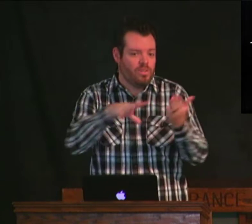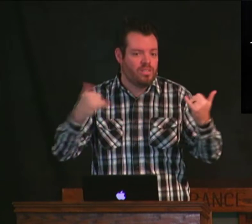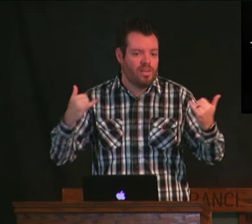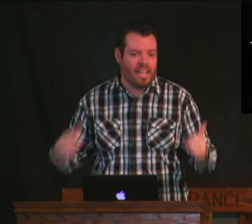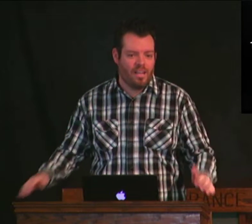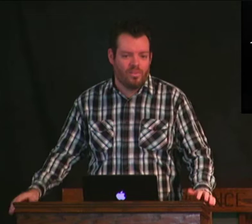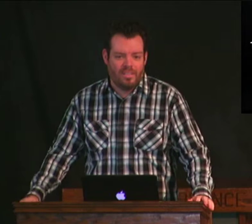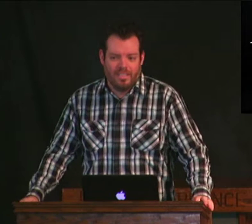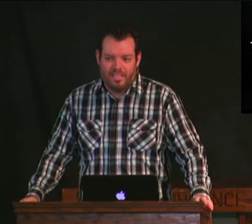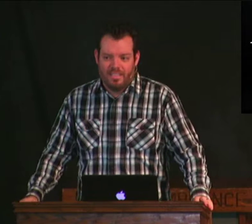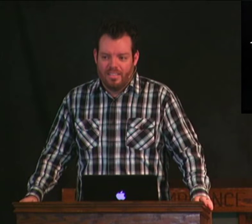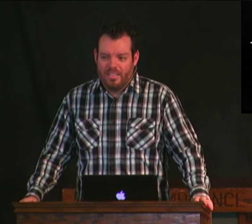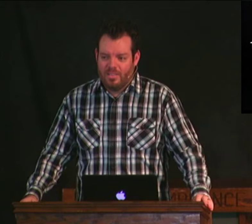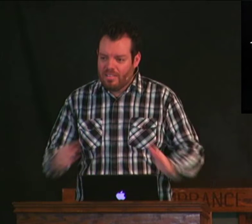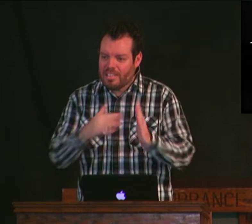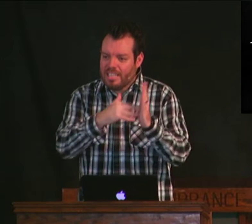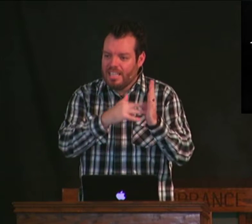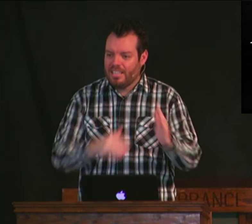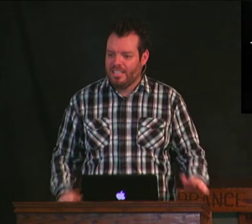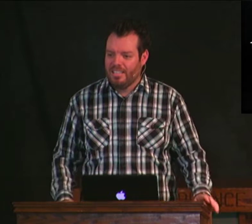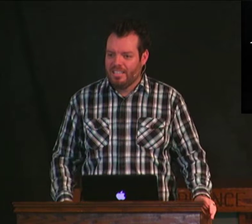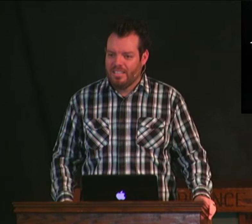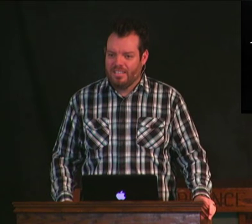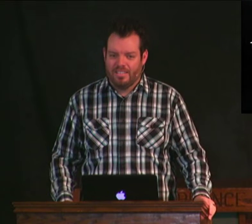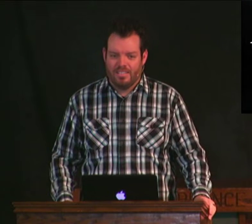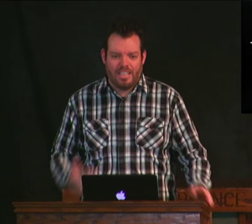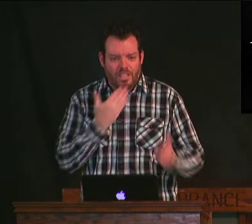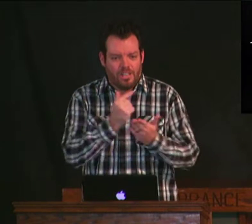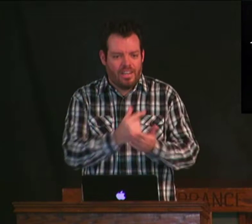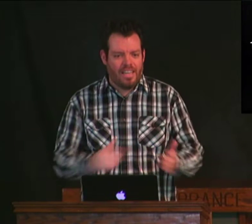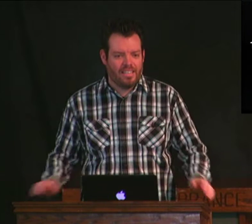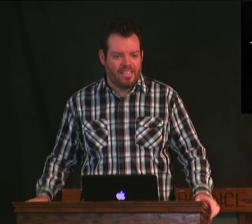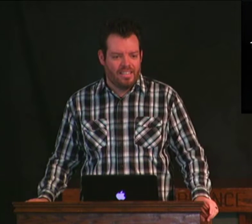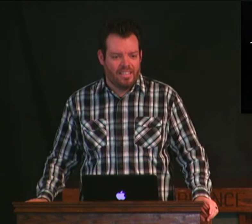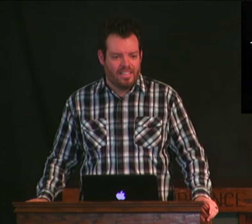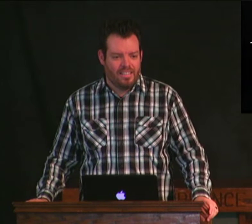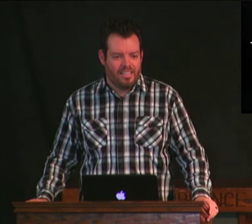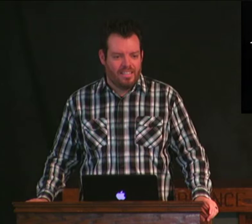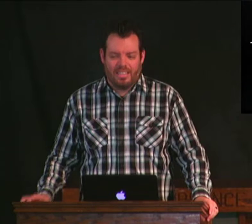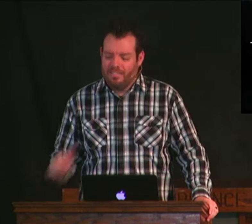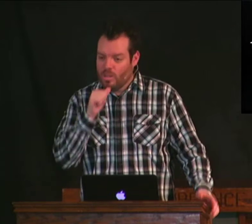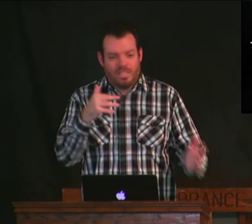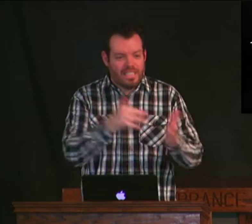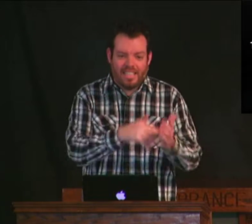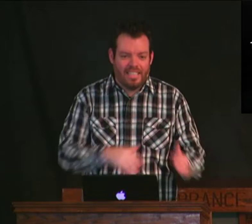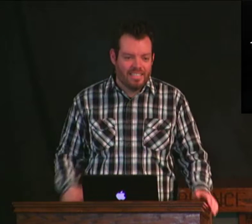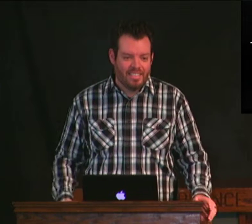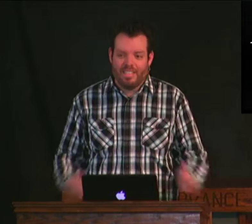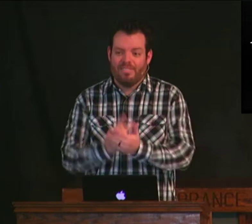students right now, you have to study to get a good grade. If you don't study, you're going to